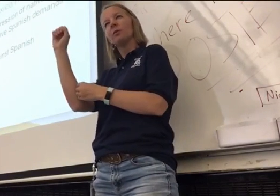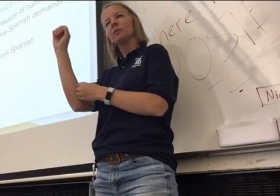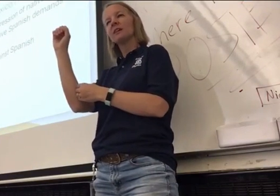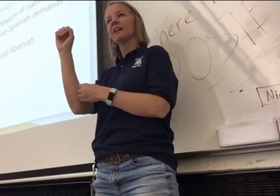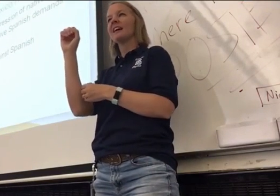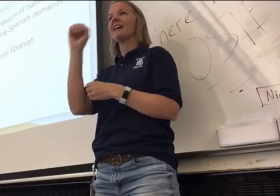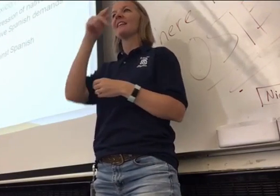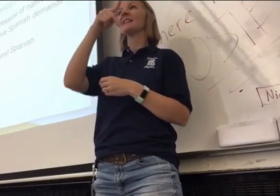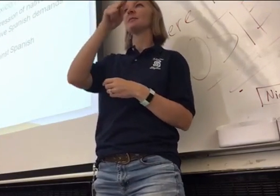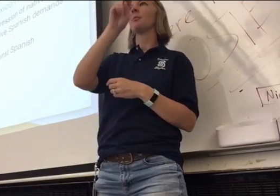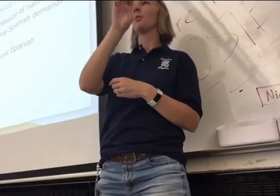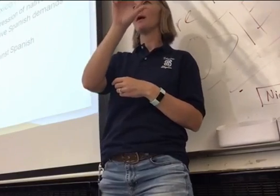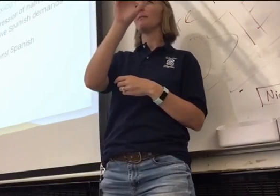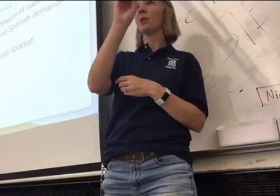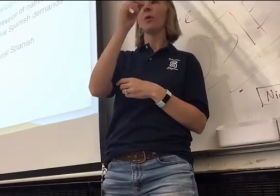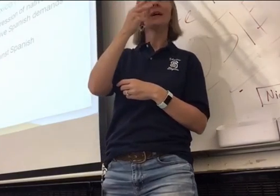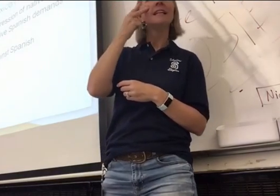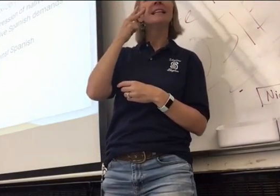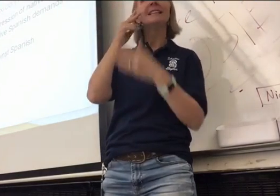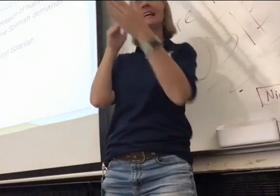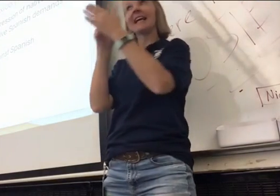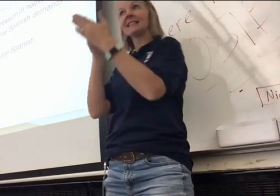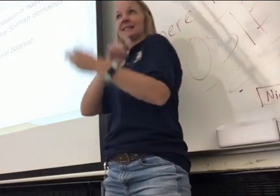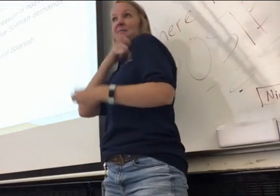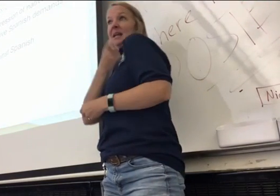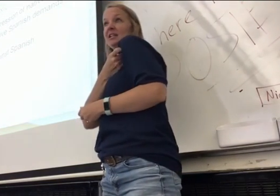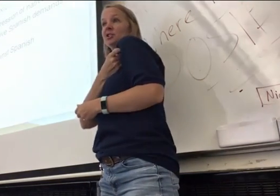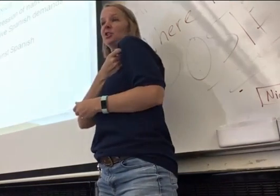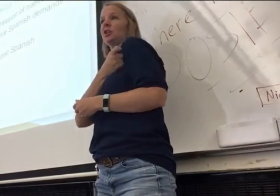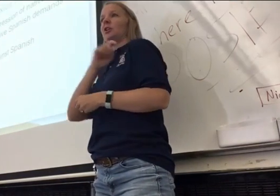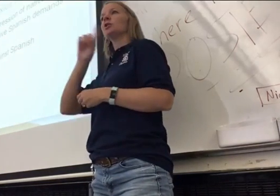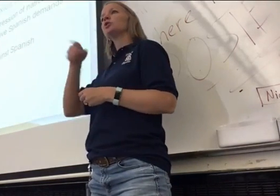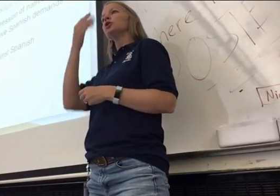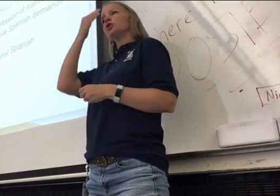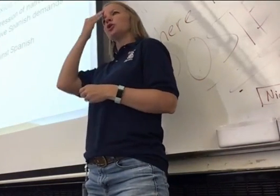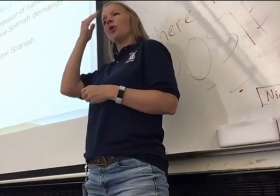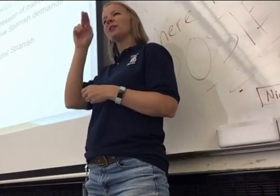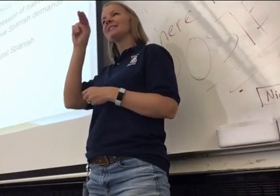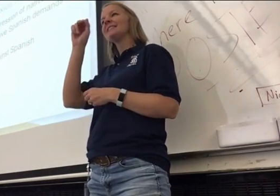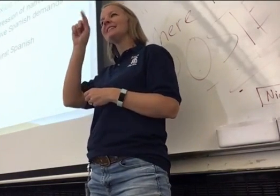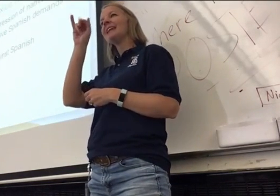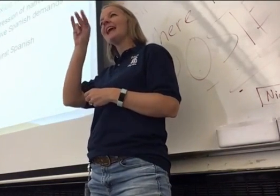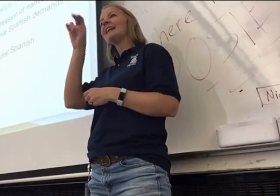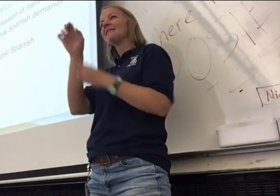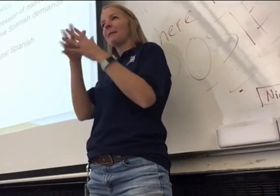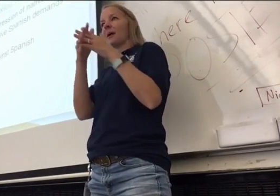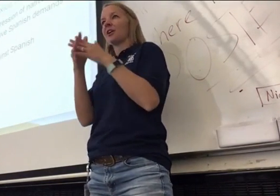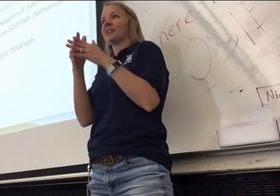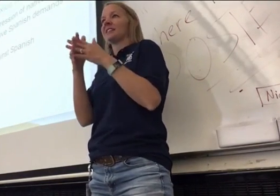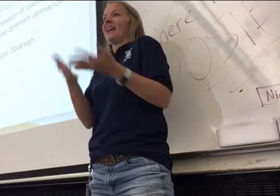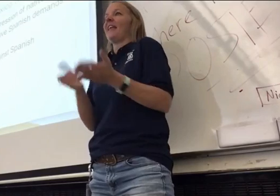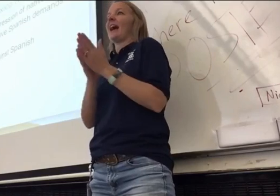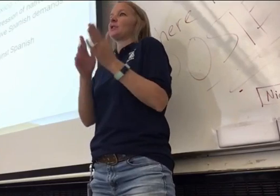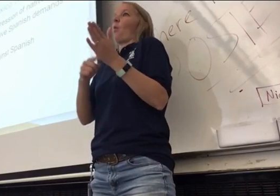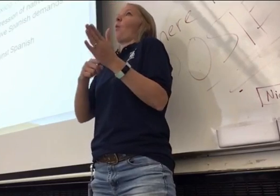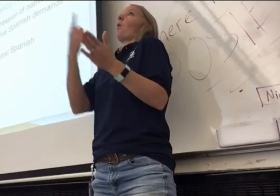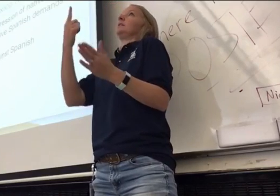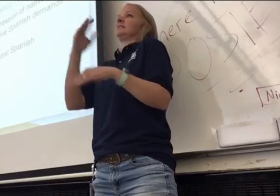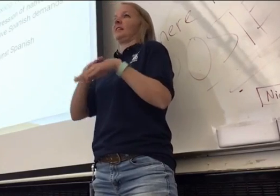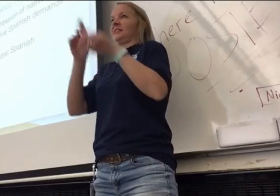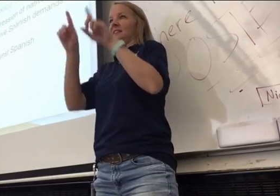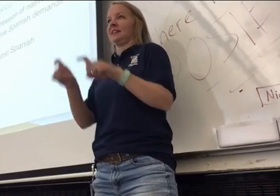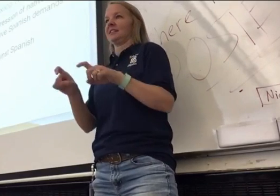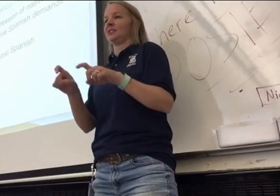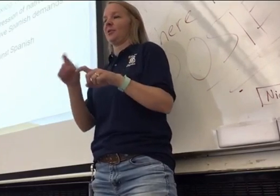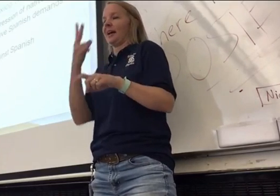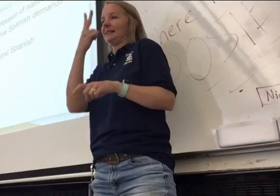Pueblo Indians against the Spanish. So if you ever see Pueblo, just know it's Native Americans. They've asked that one time on the AP exams. So it's highly unlikely